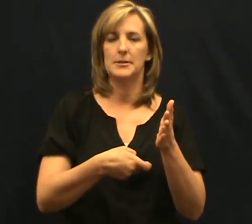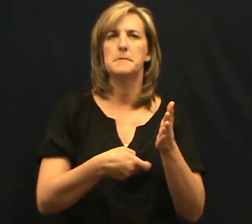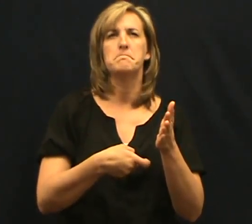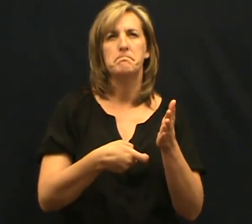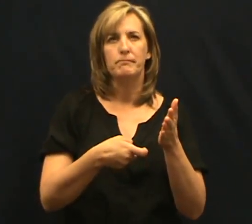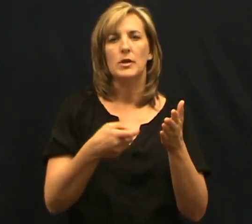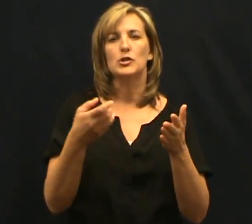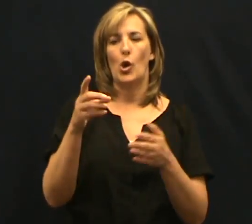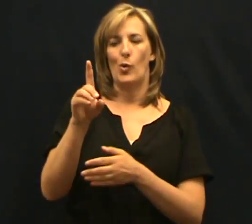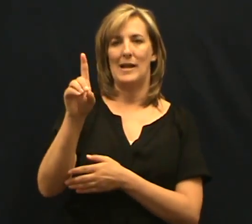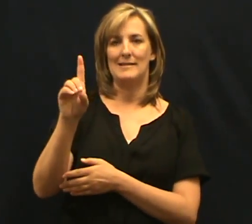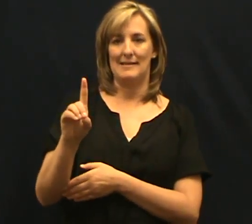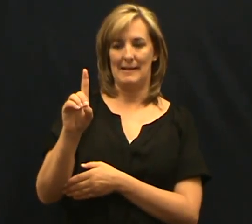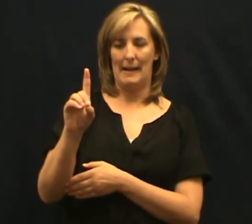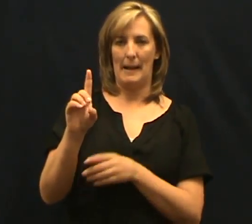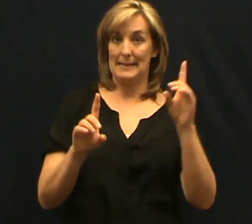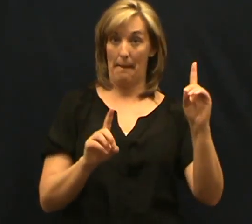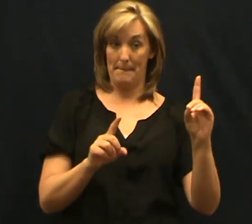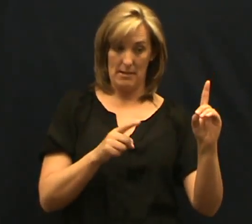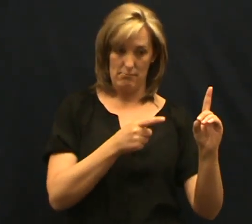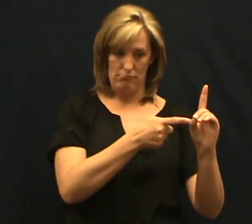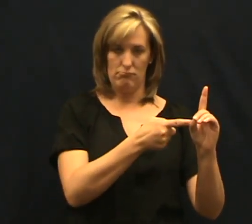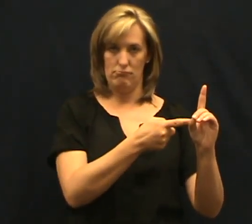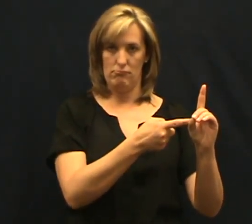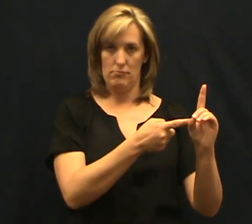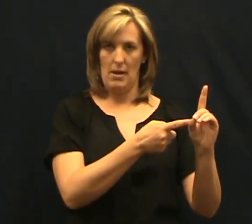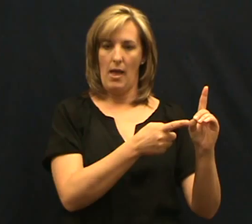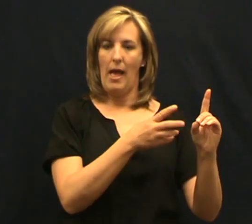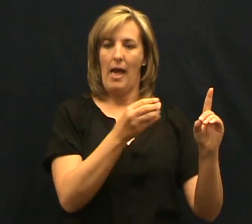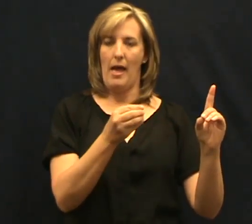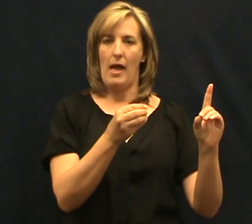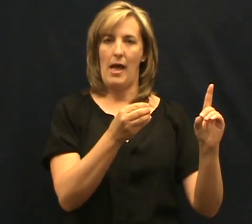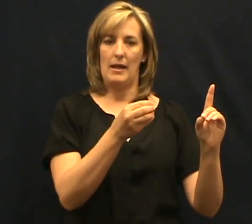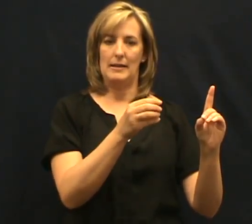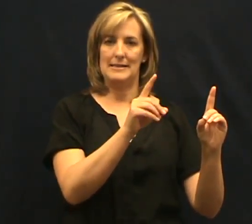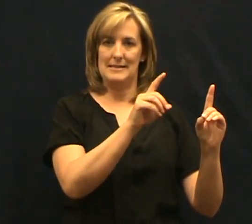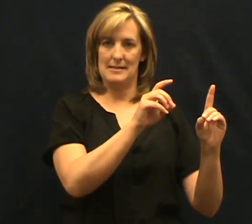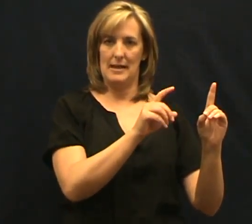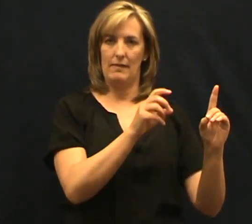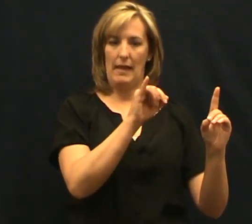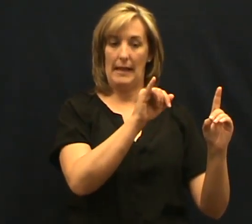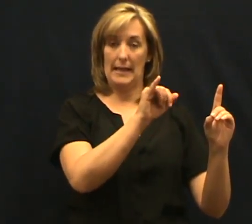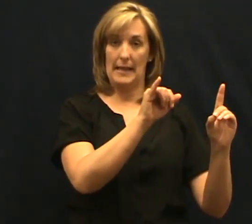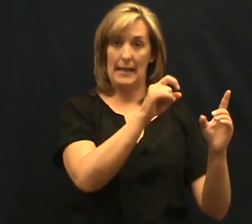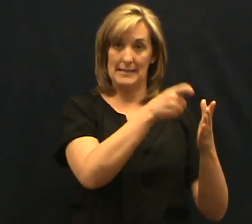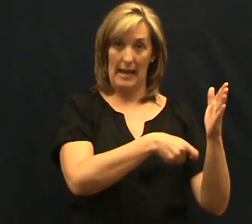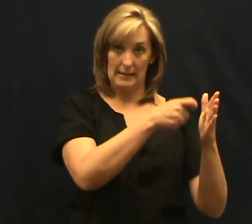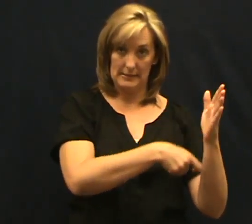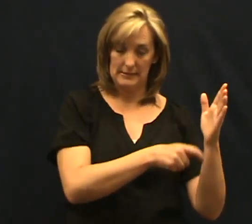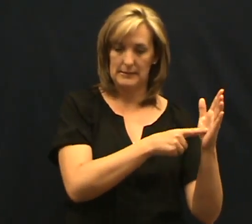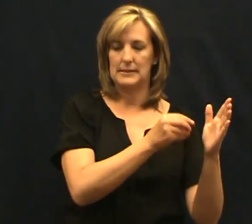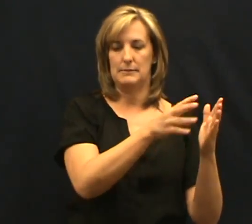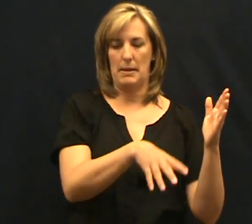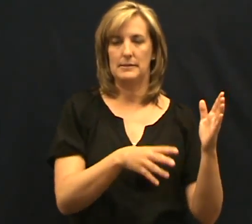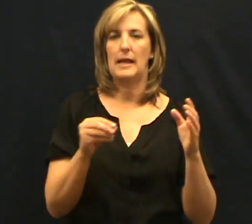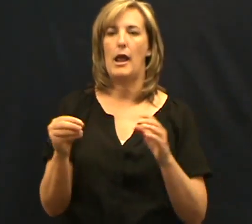debit income tax expense and credit income taxes payable. That would be an income statement account for the expense and a